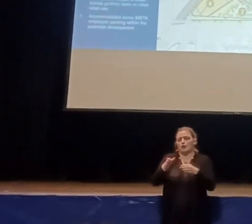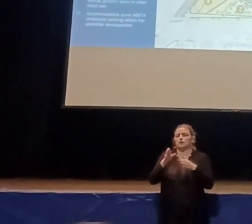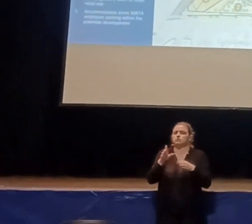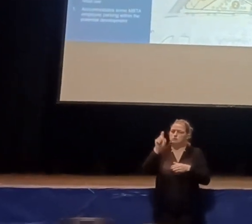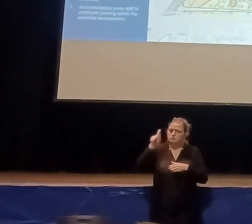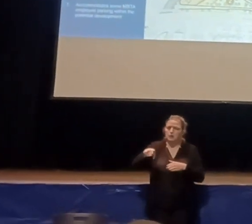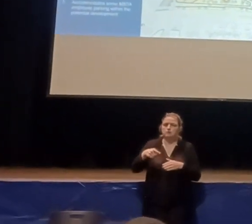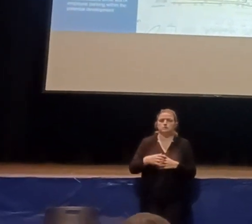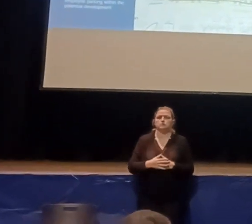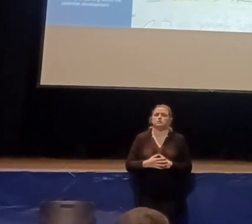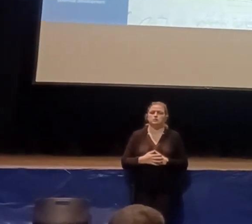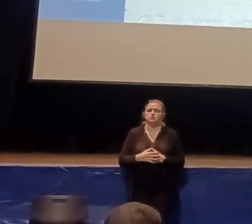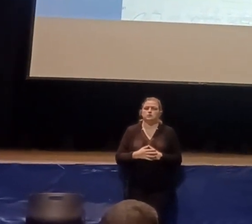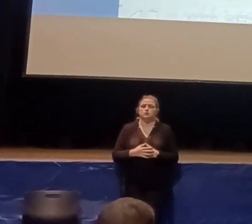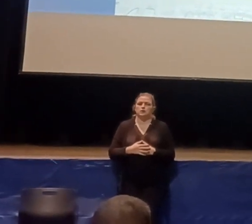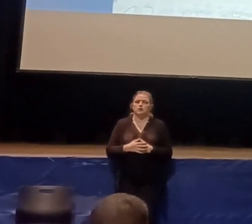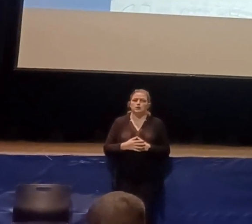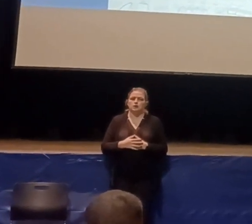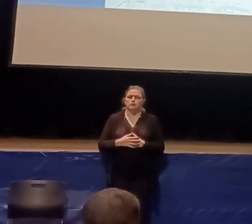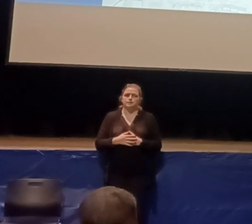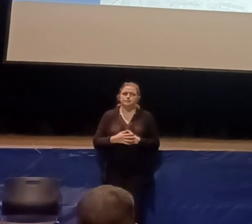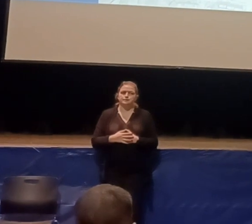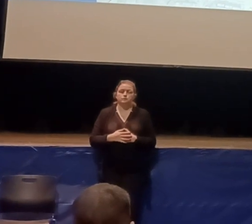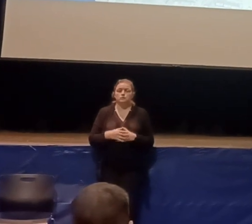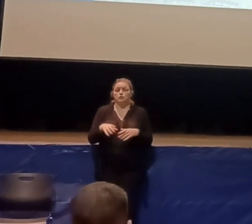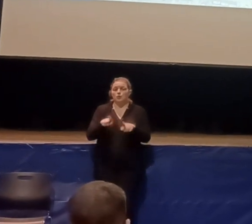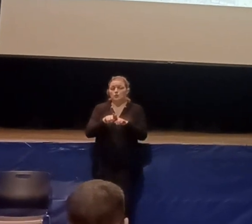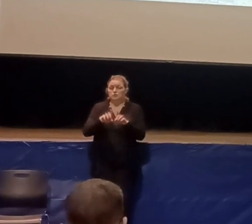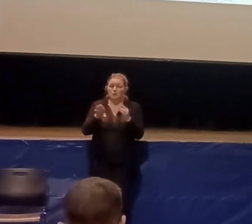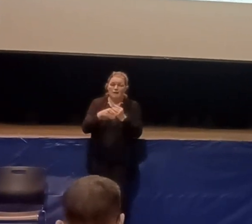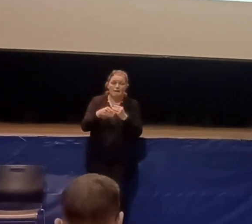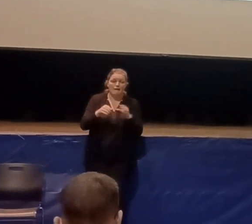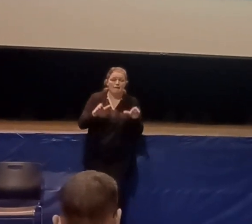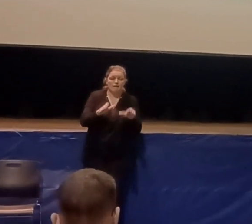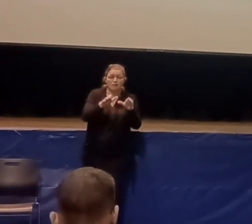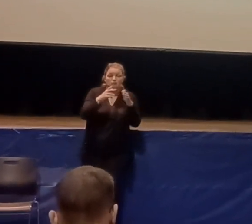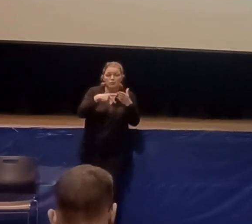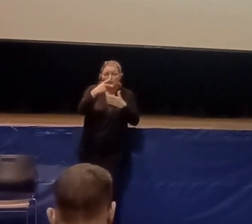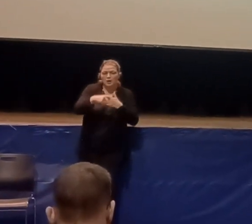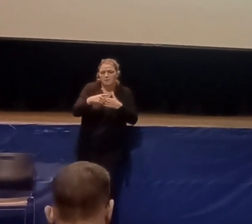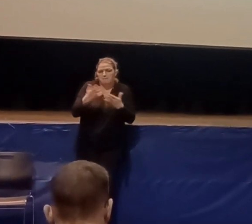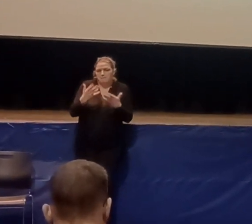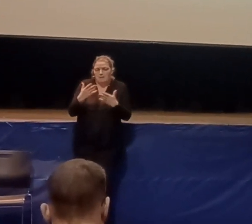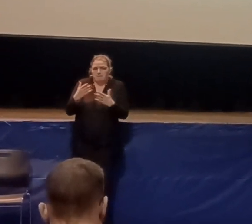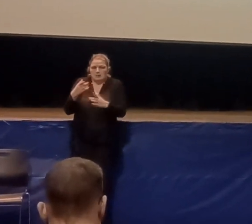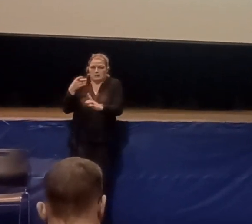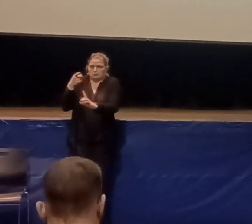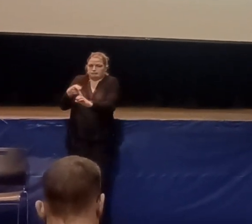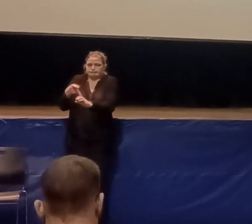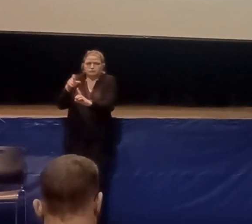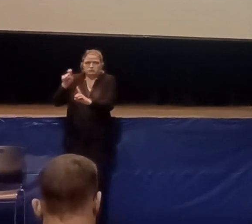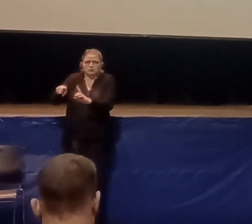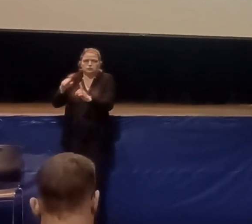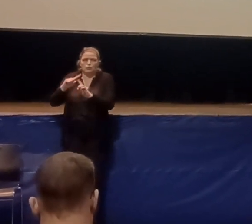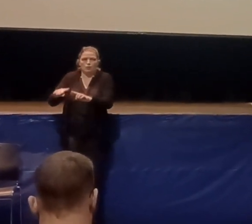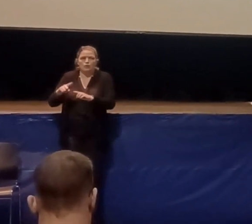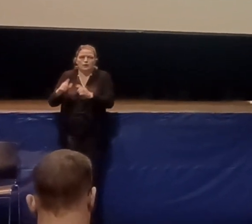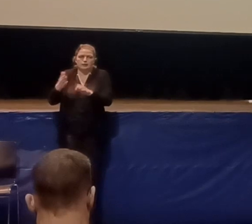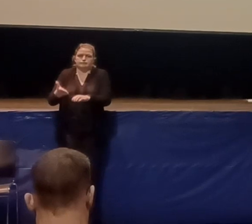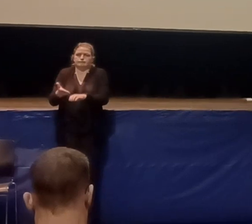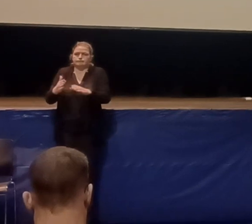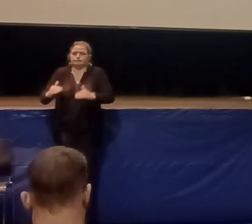neat opportunity to add some active programming, play spaces, like an actual destination of there on the Arbor Way that enhances